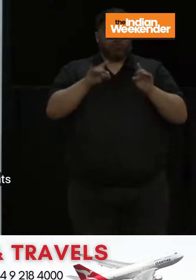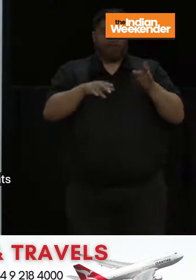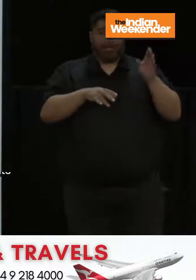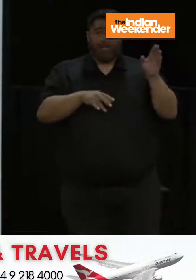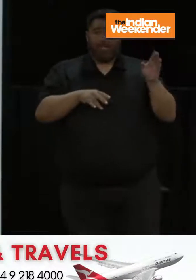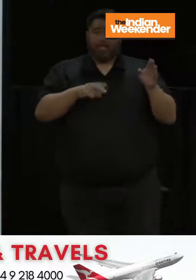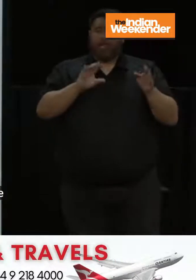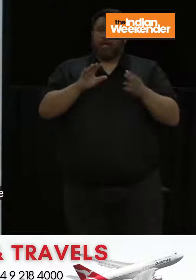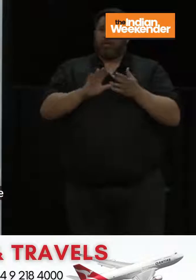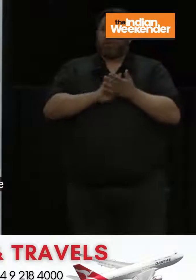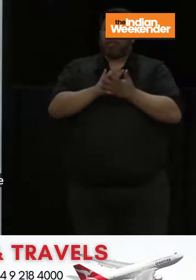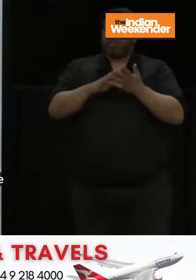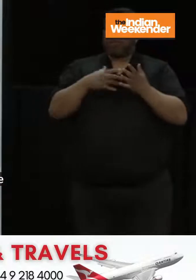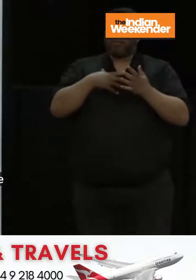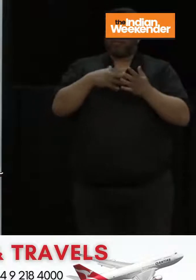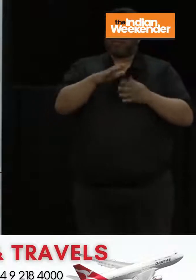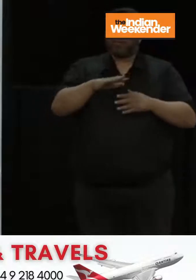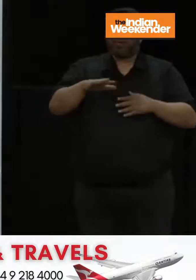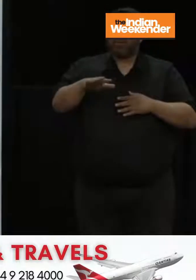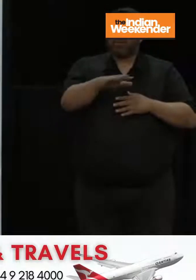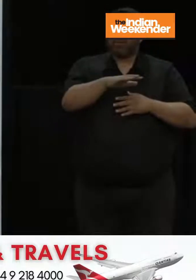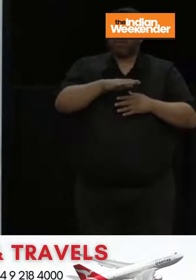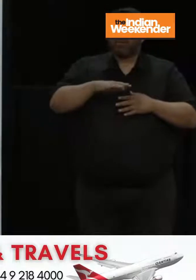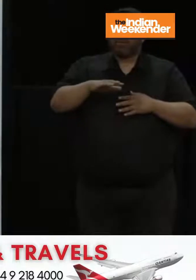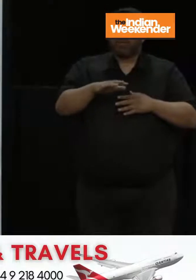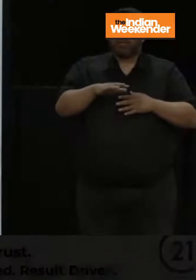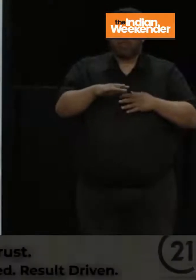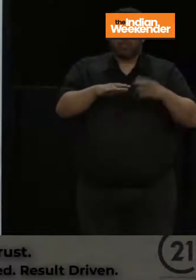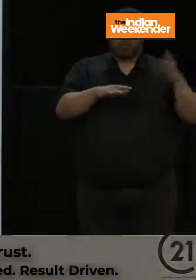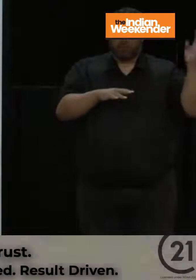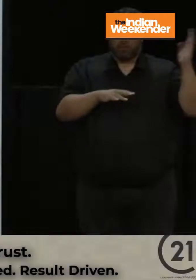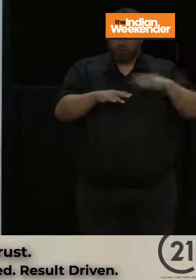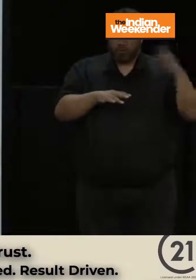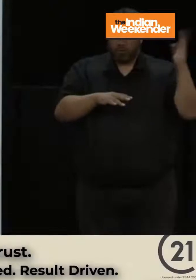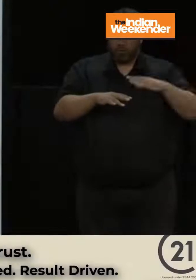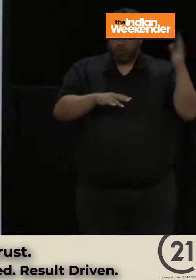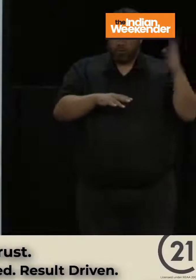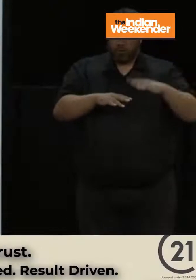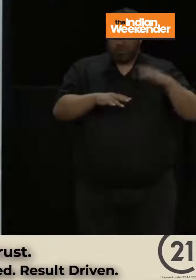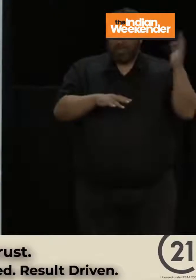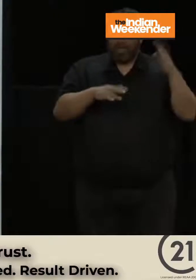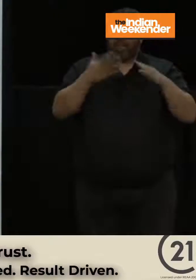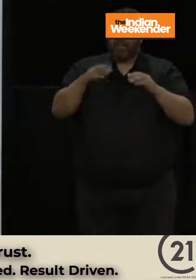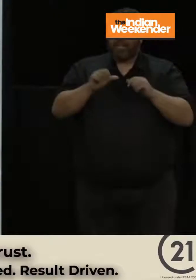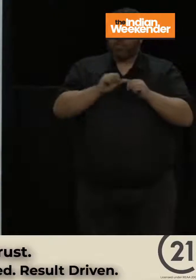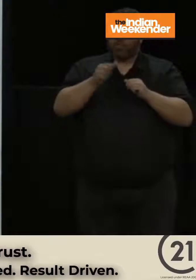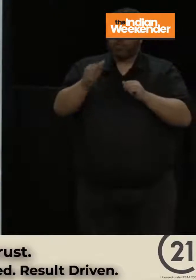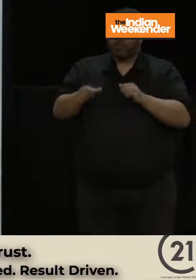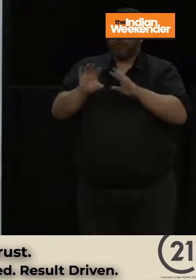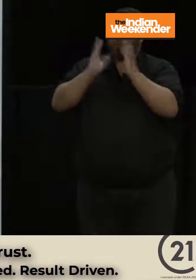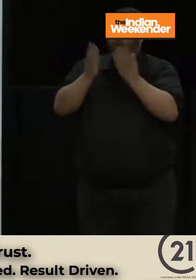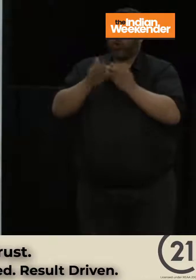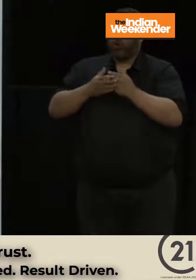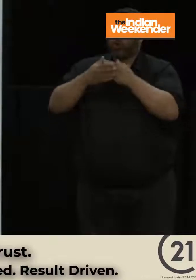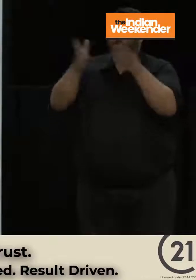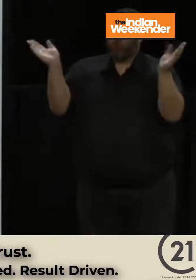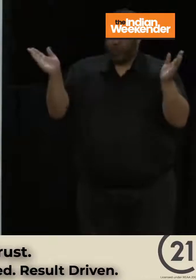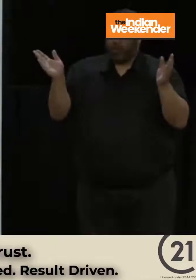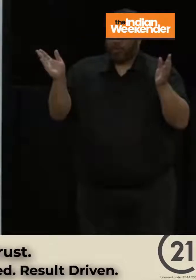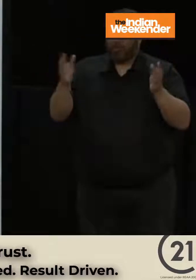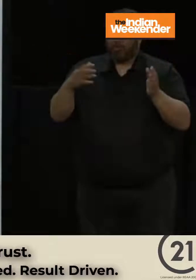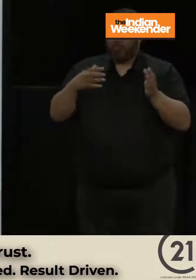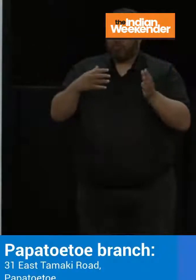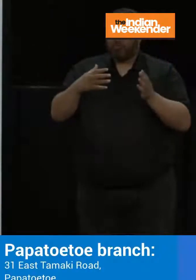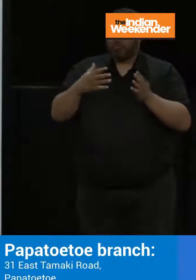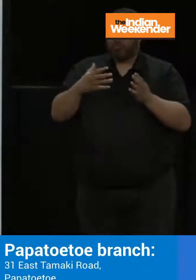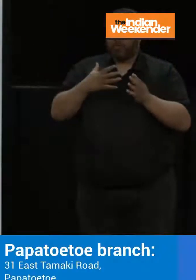more space in that month between then and when the rest of the world opens up in MIQ, which will open up more opportunities for others to travel. And just a couple